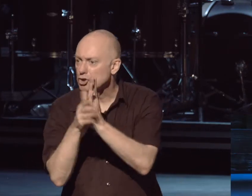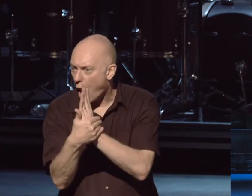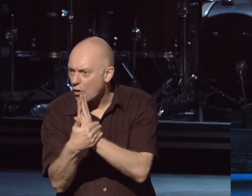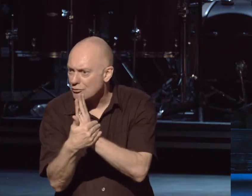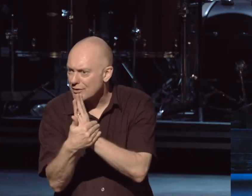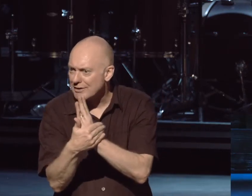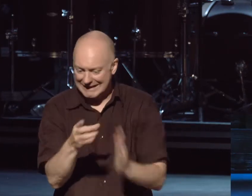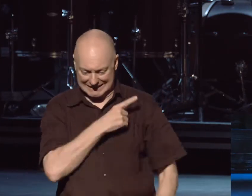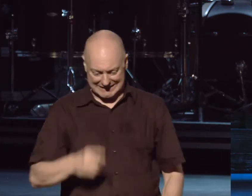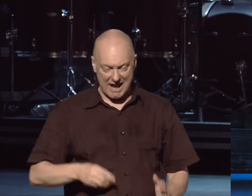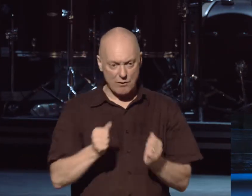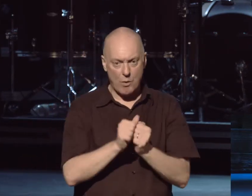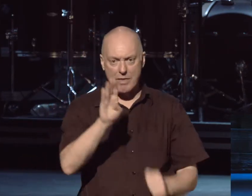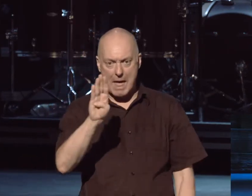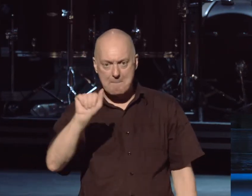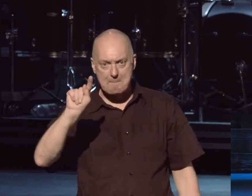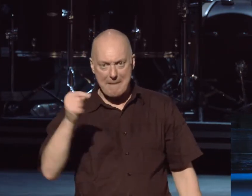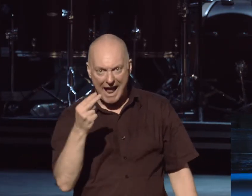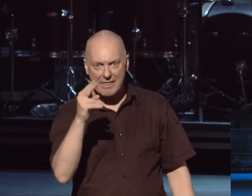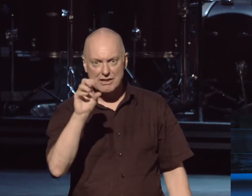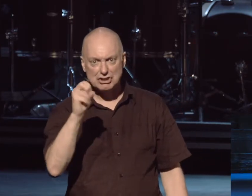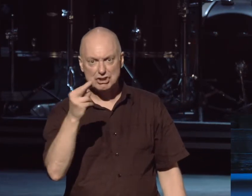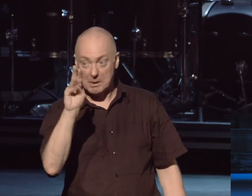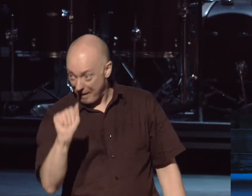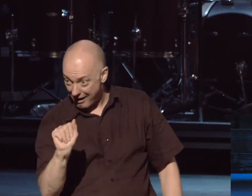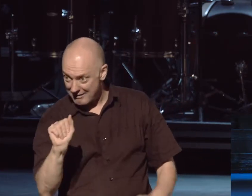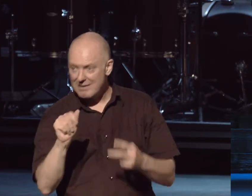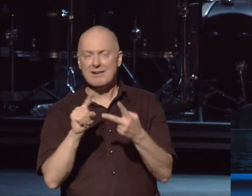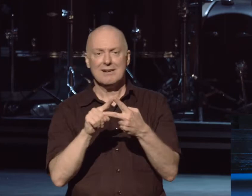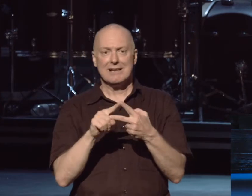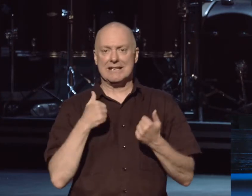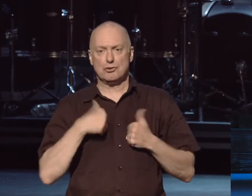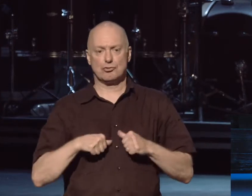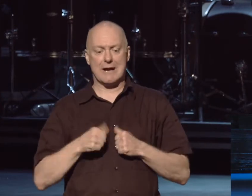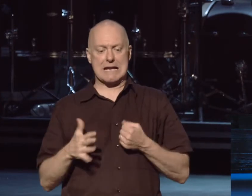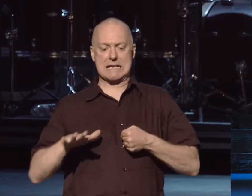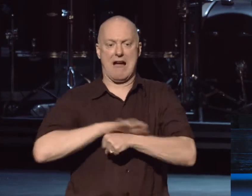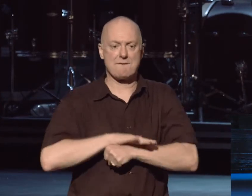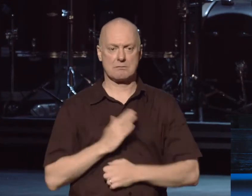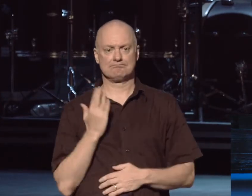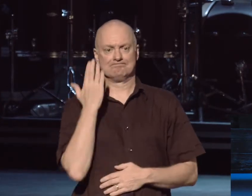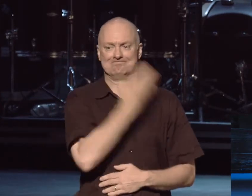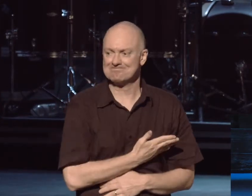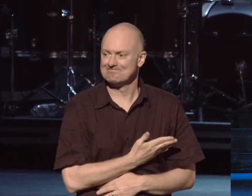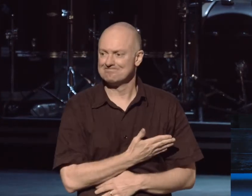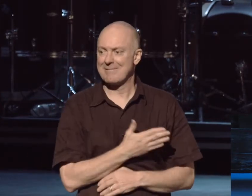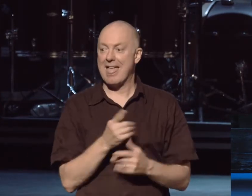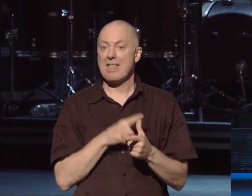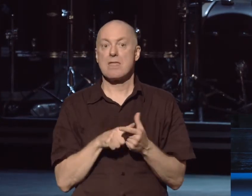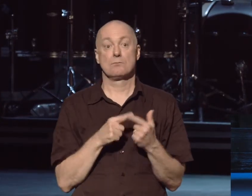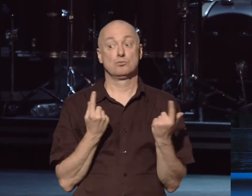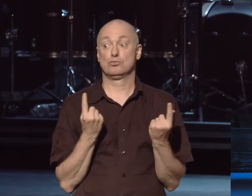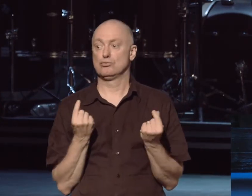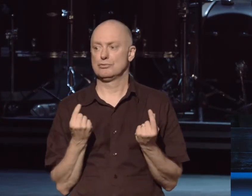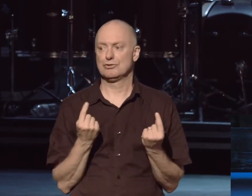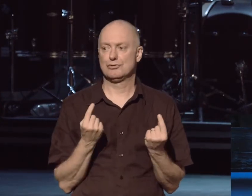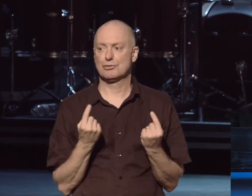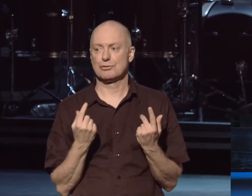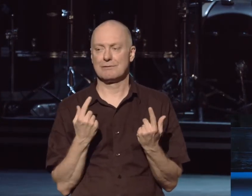sins of adultery David committed with Bathsheba. And in trying to cover up that sin then, he was led in his